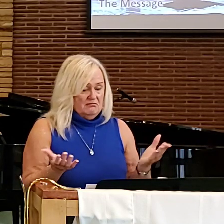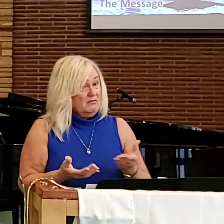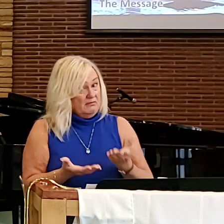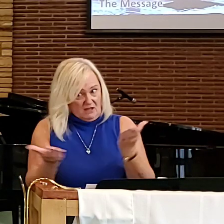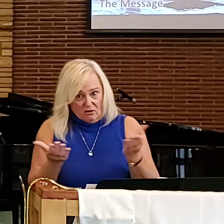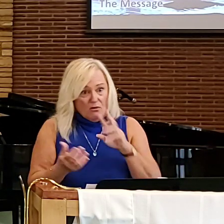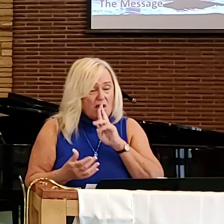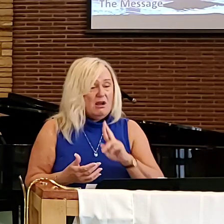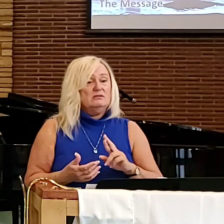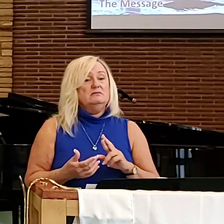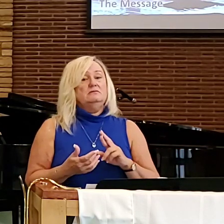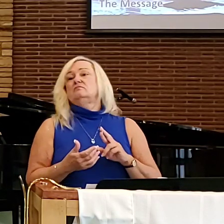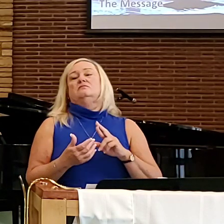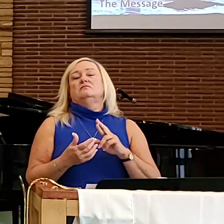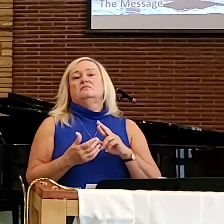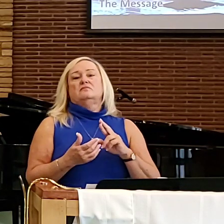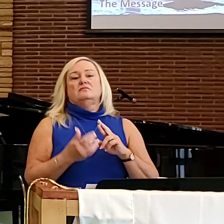you are.